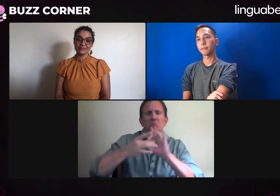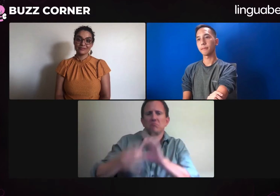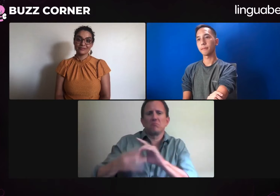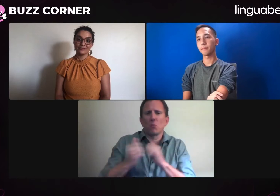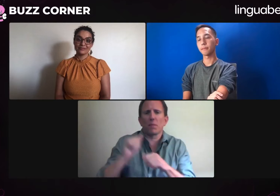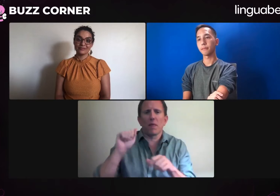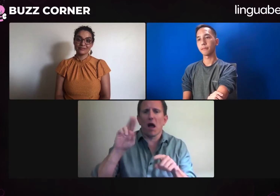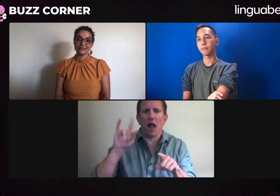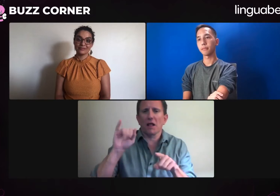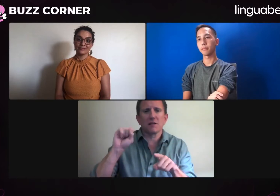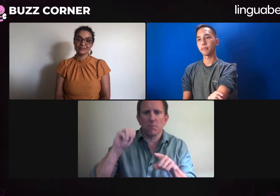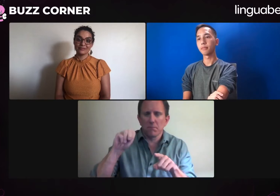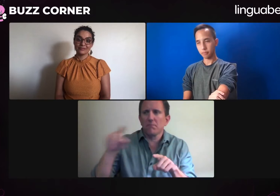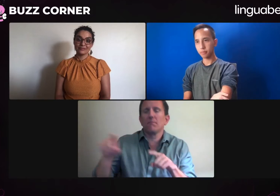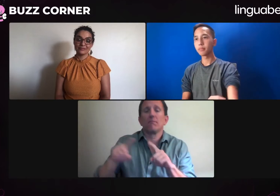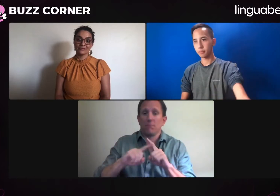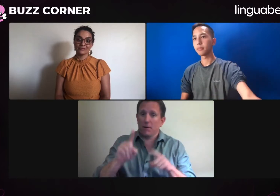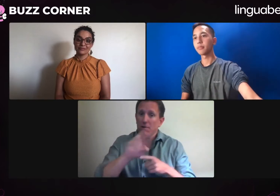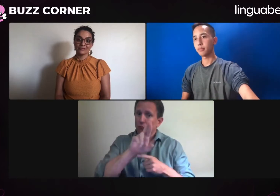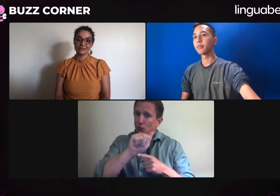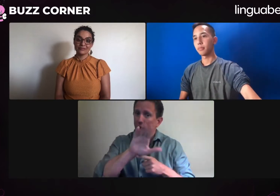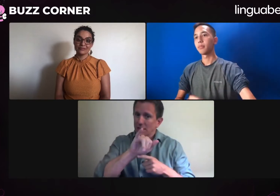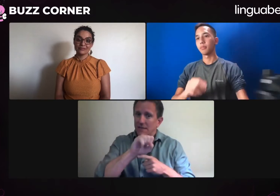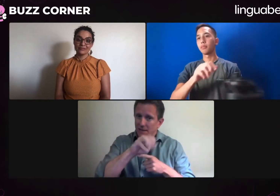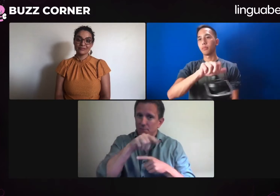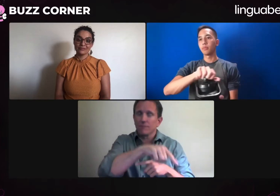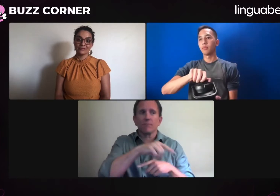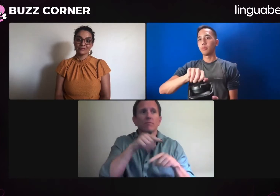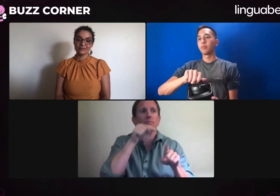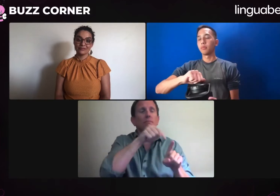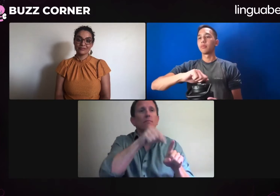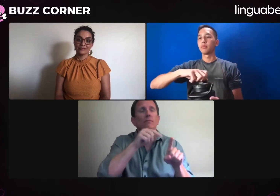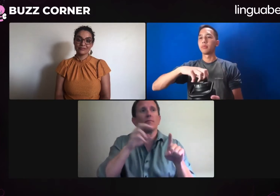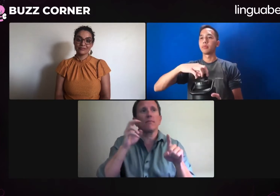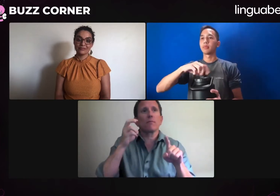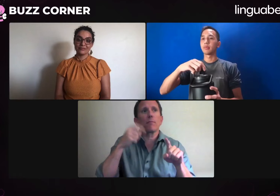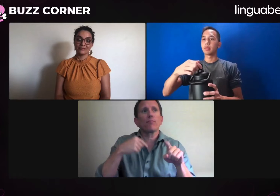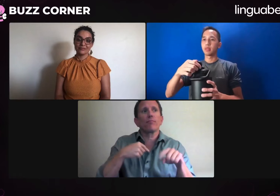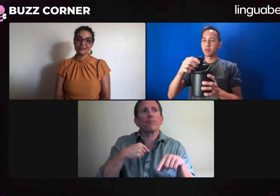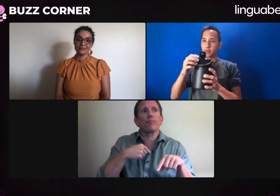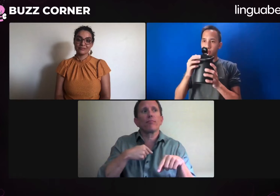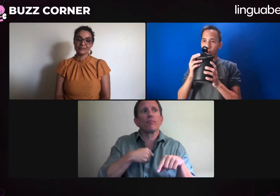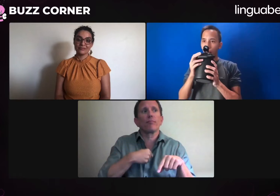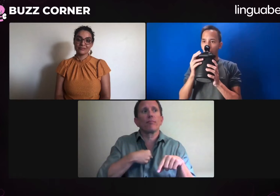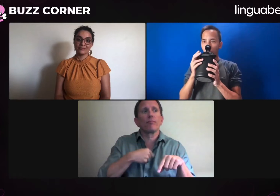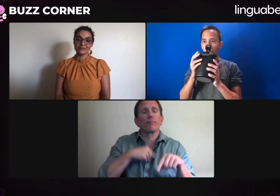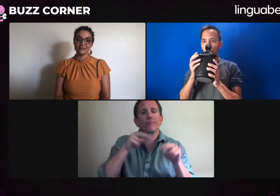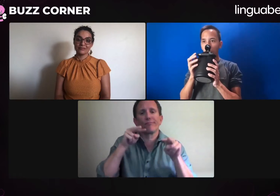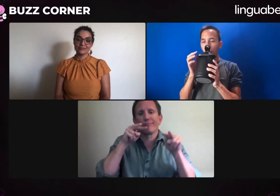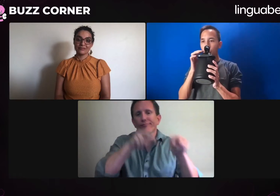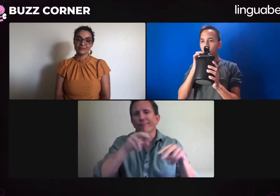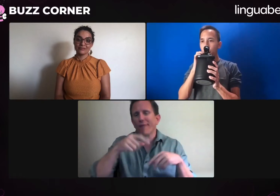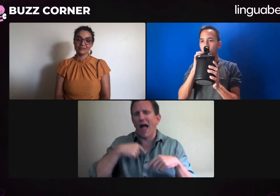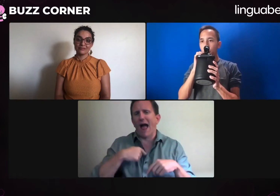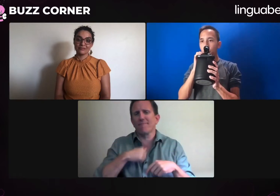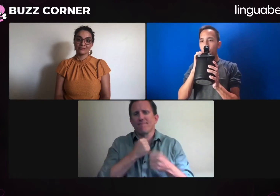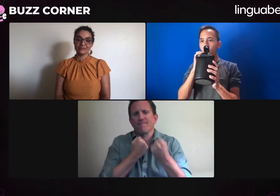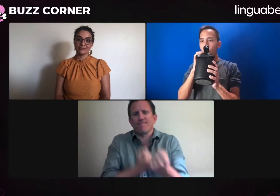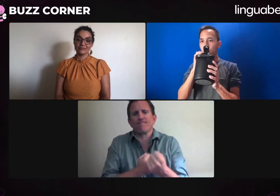getting better, just one experience that has nothing directly related to autism. However, it does